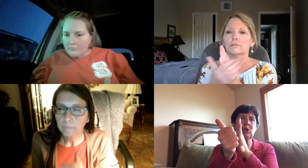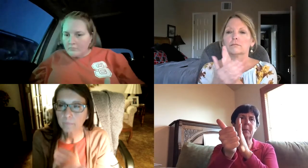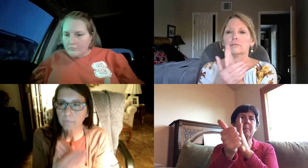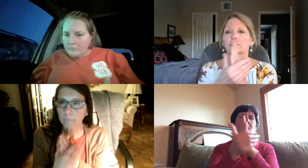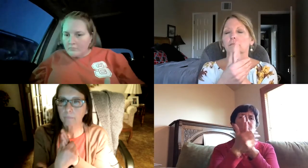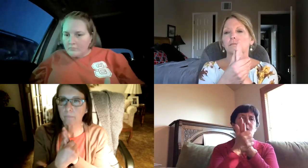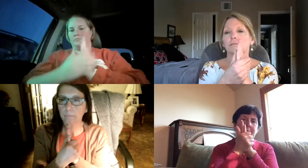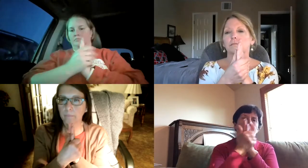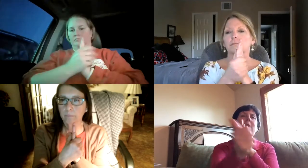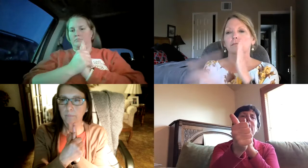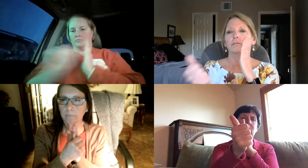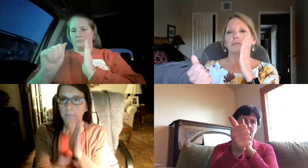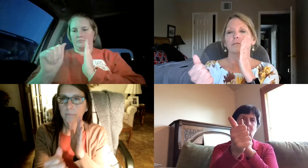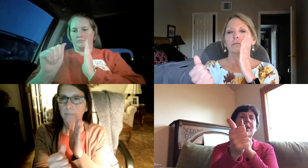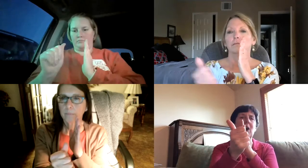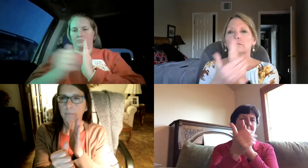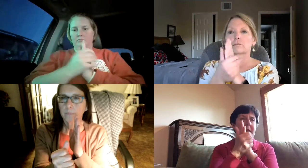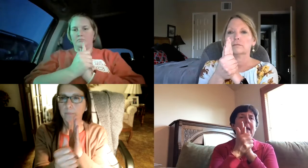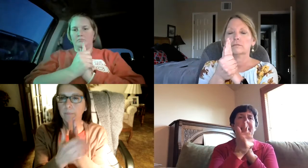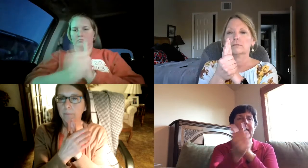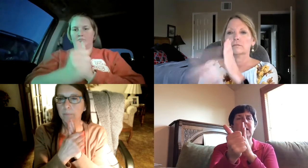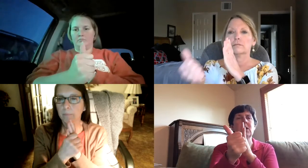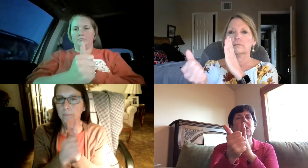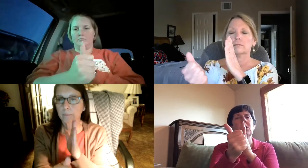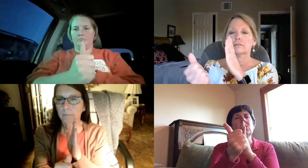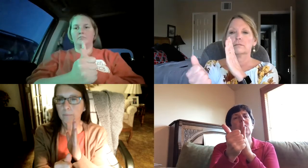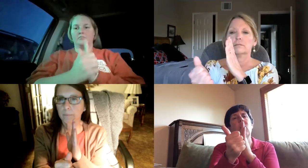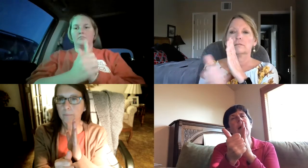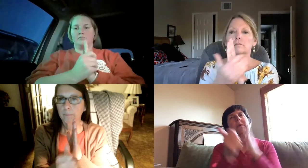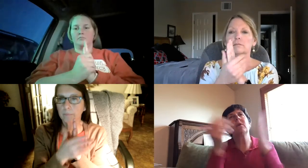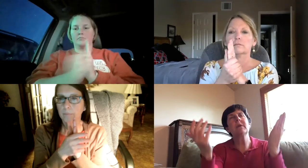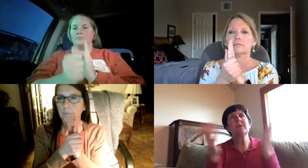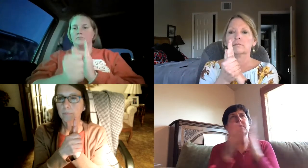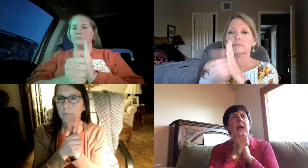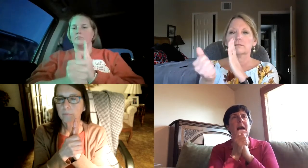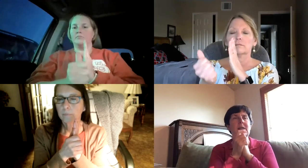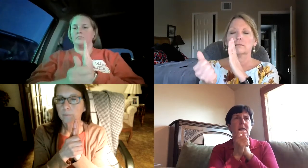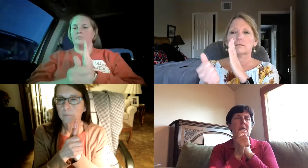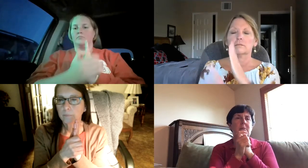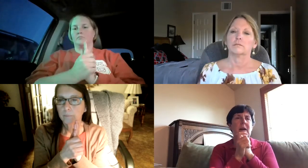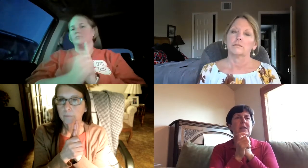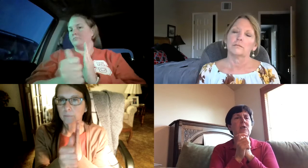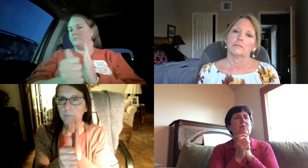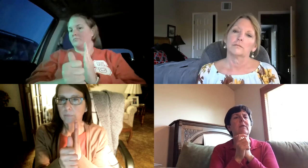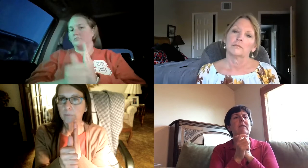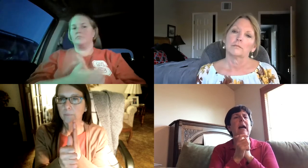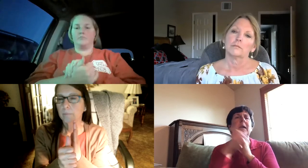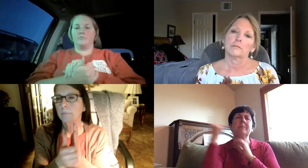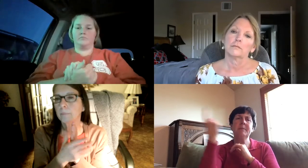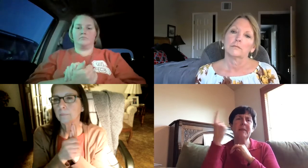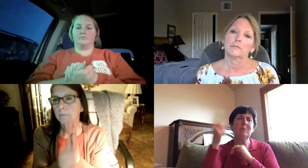You're just going to pull right off your non-dominant hand. So I would always ask my